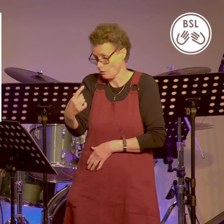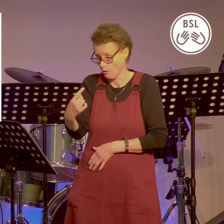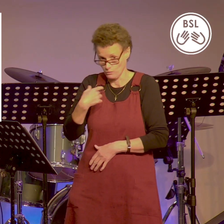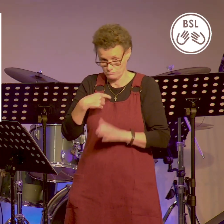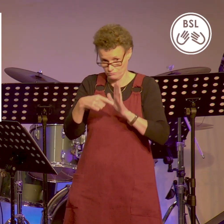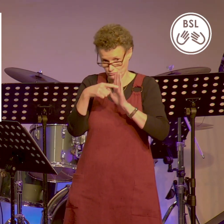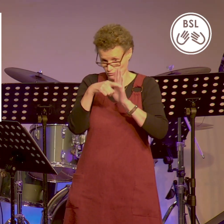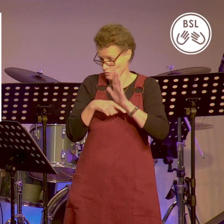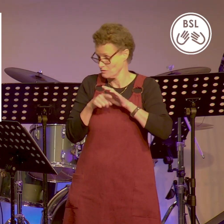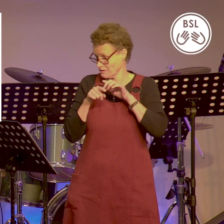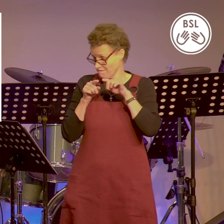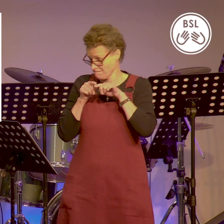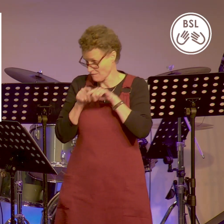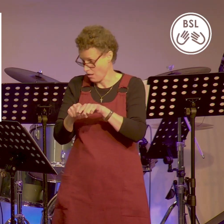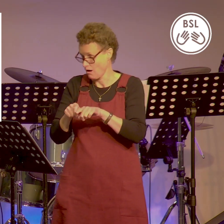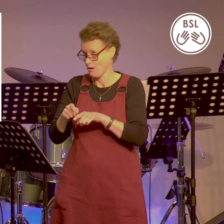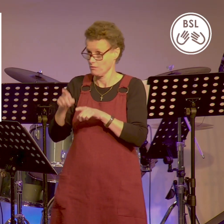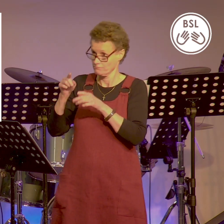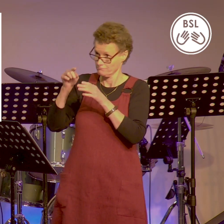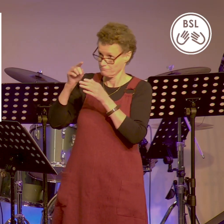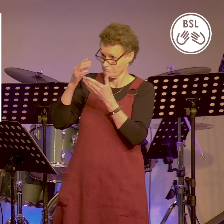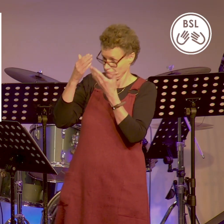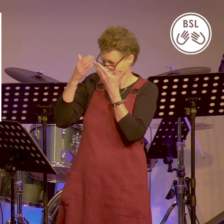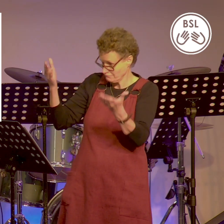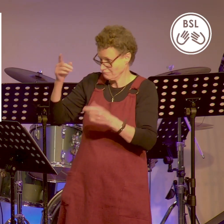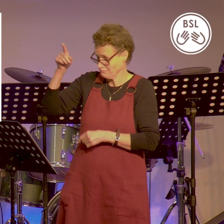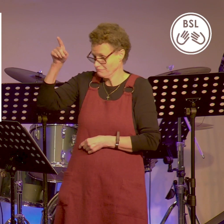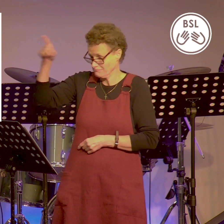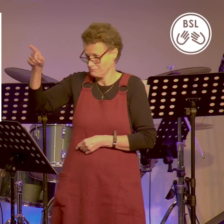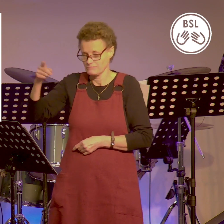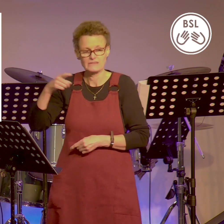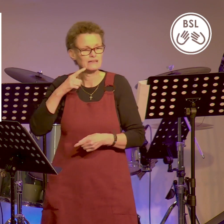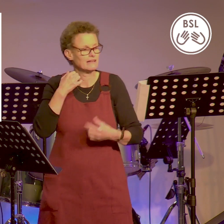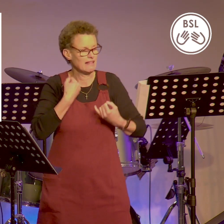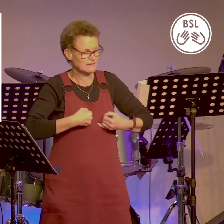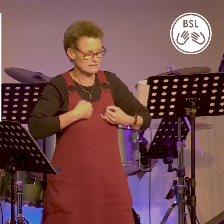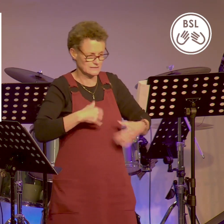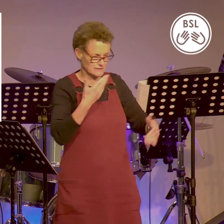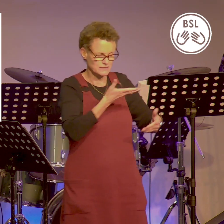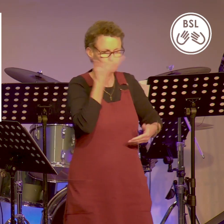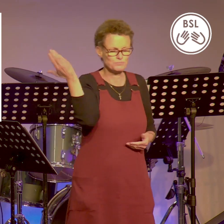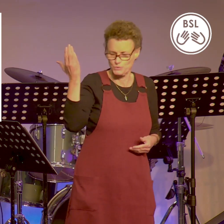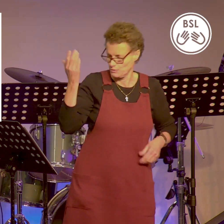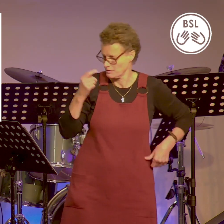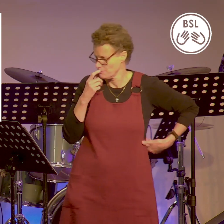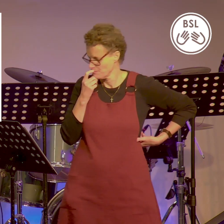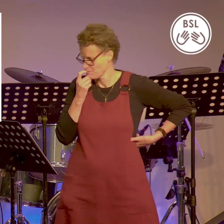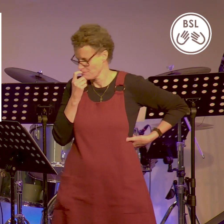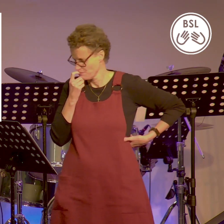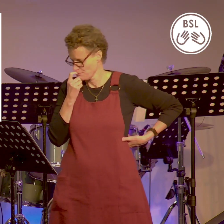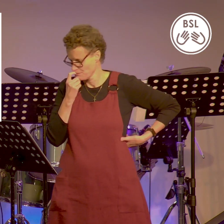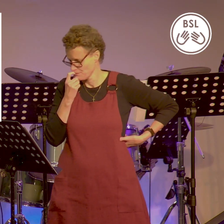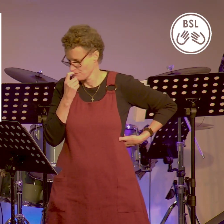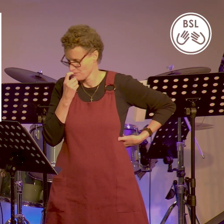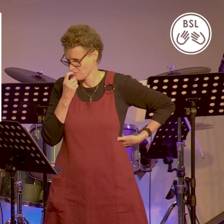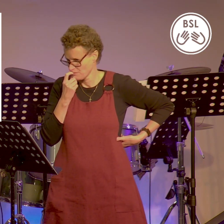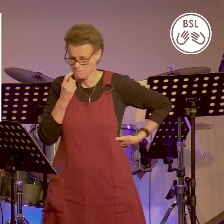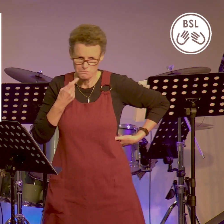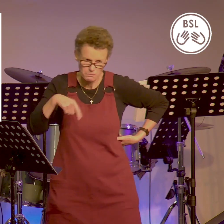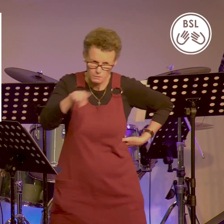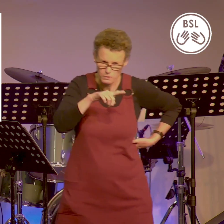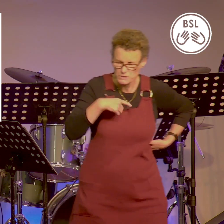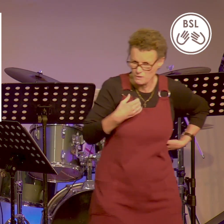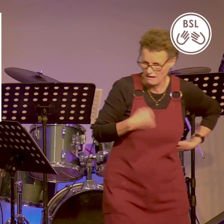The Hebrews have been told the laws and the instructions on what to follow and how to obey God so that they don't get any